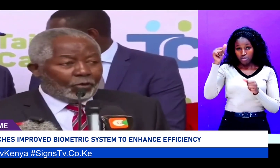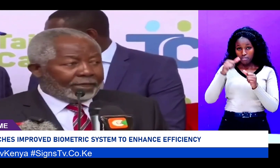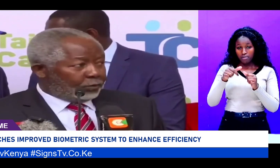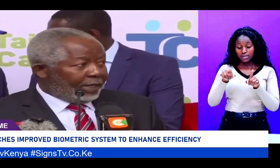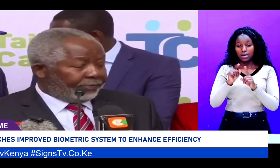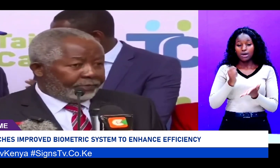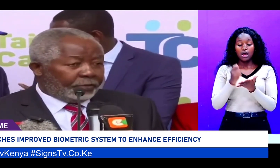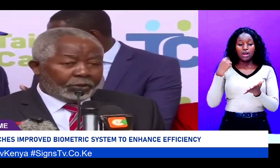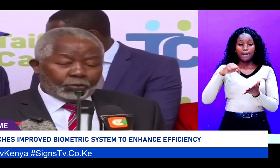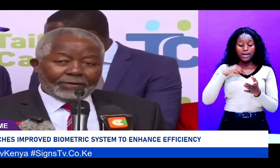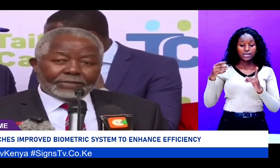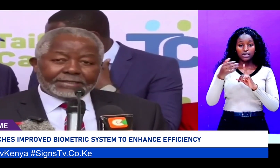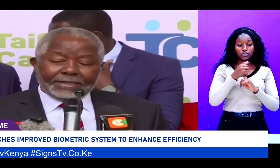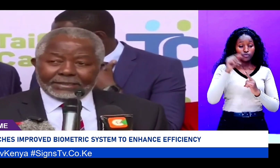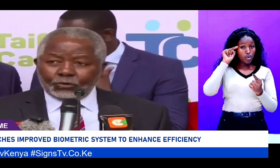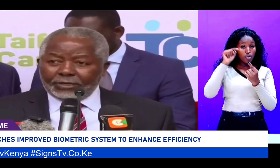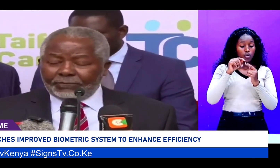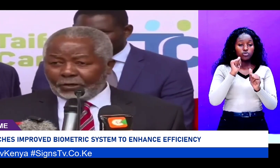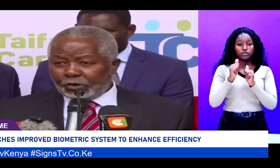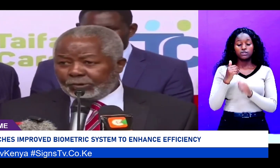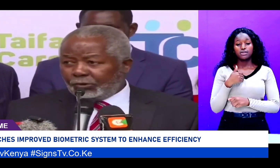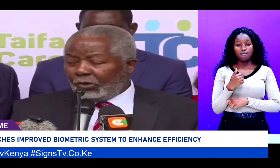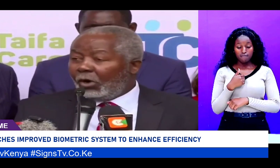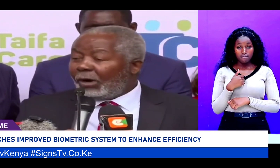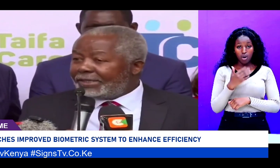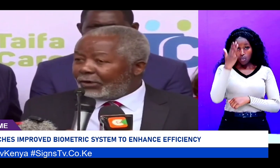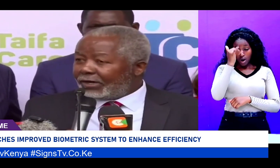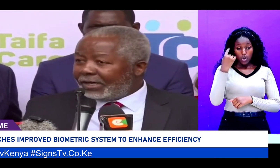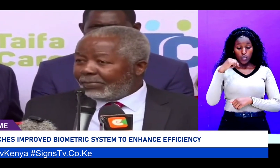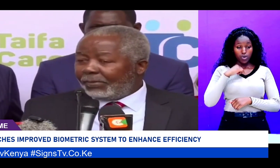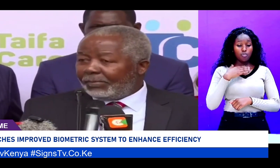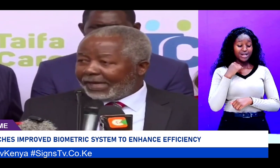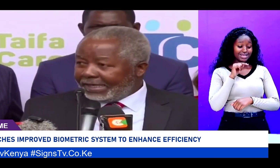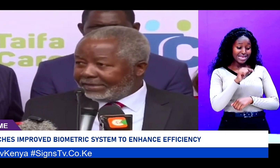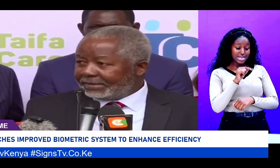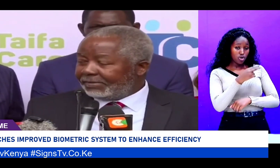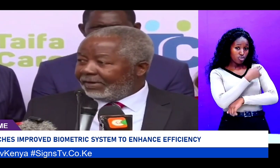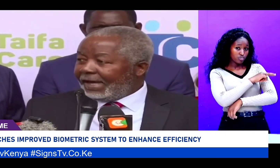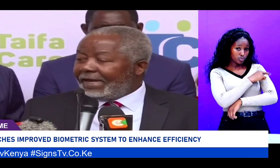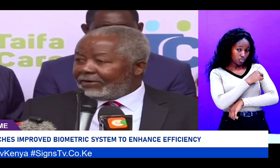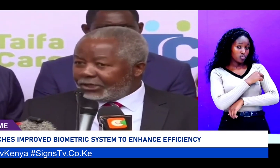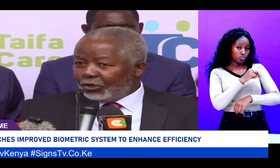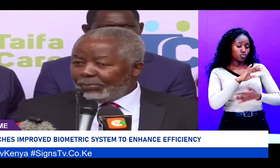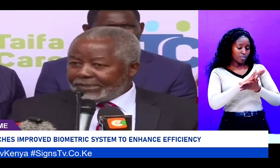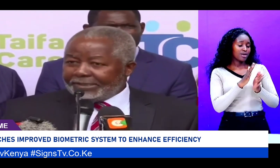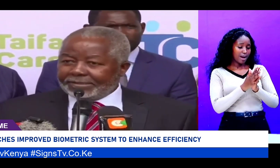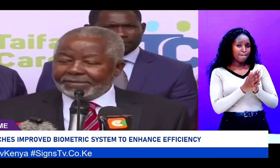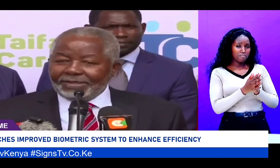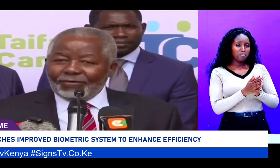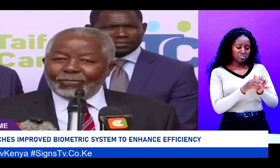that we have this as a truly referral hospital where we shall keep Kenyans and regional patients from